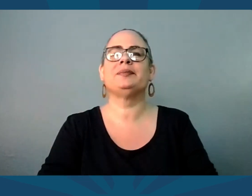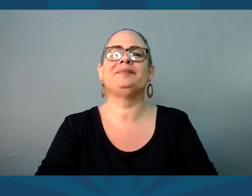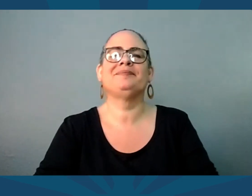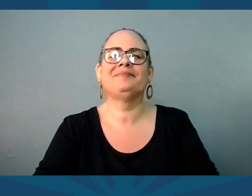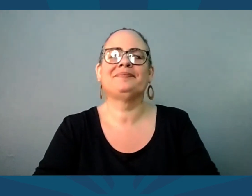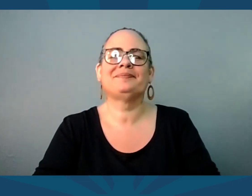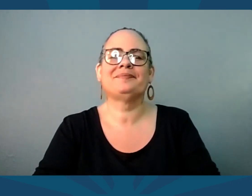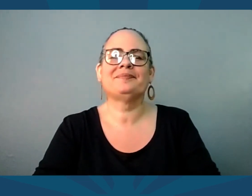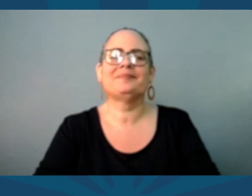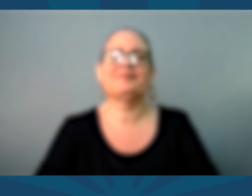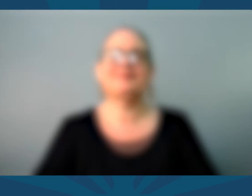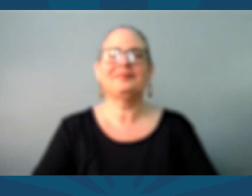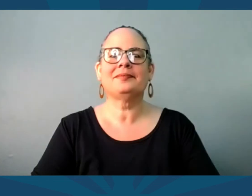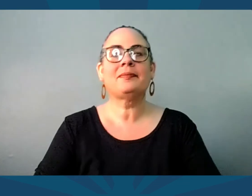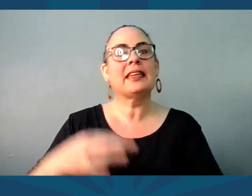AZ.gov.